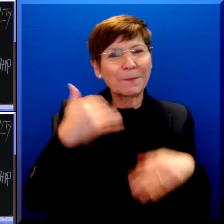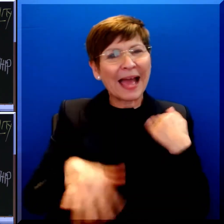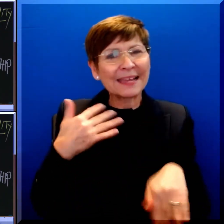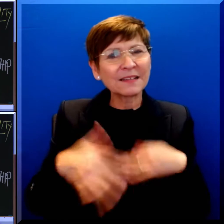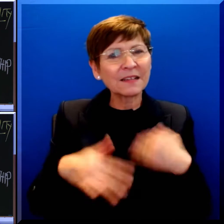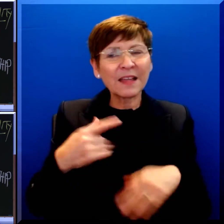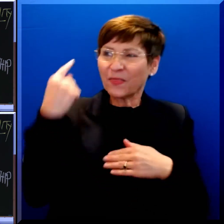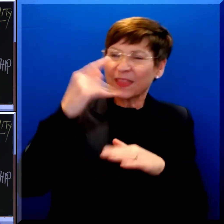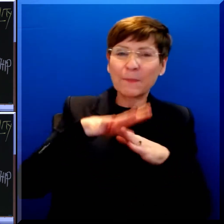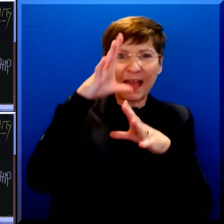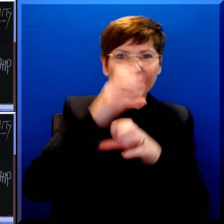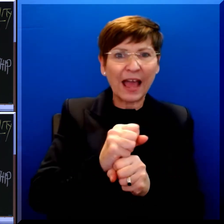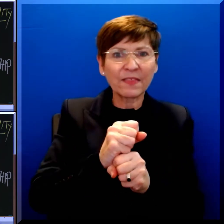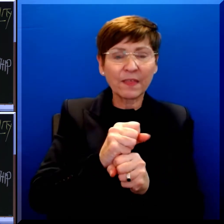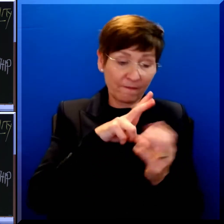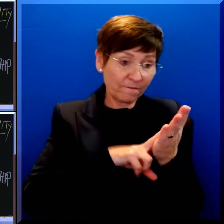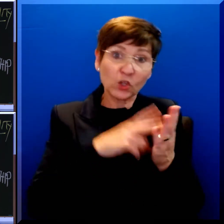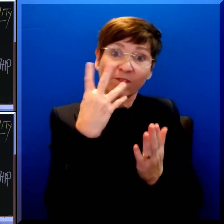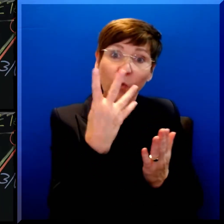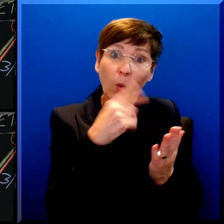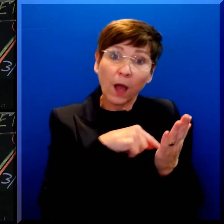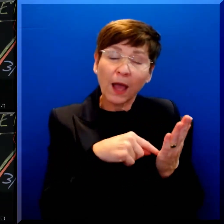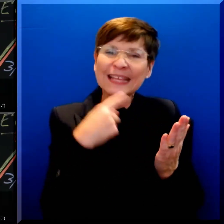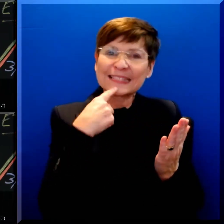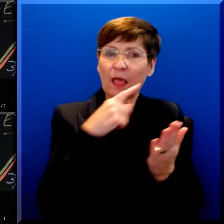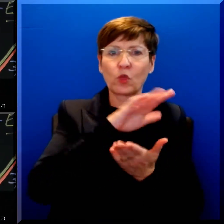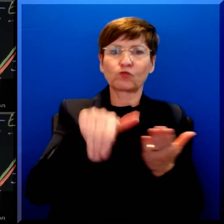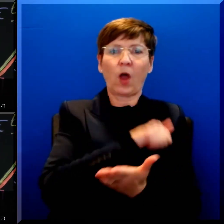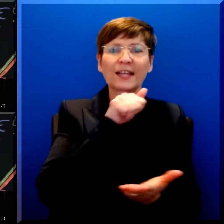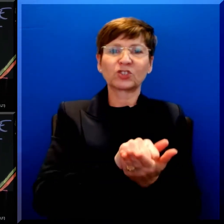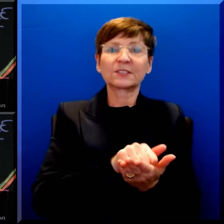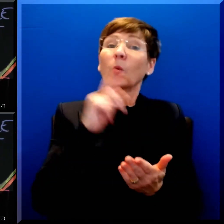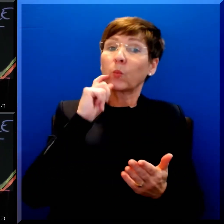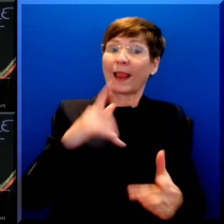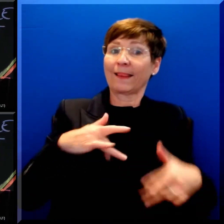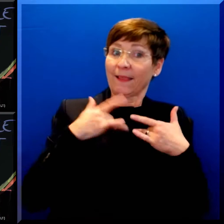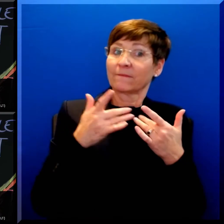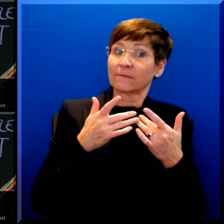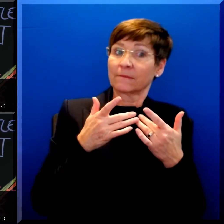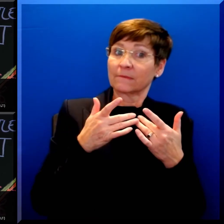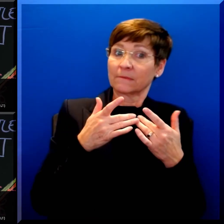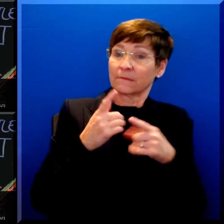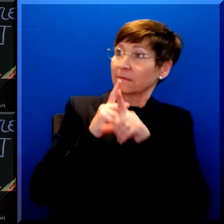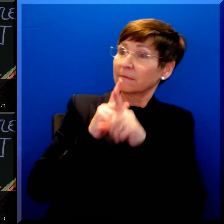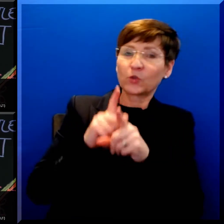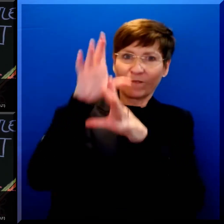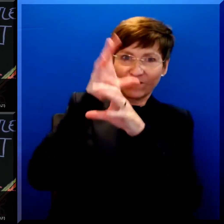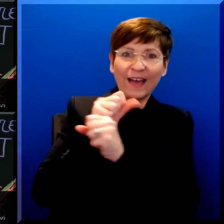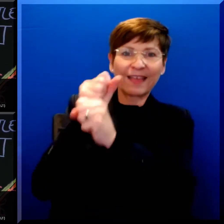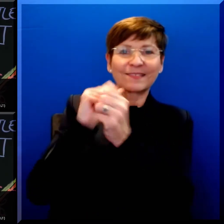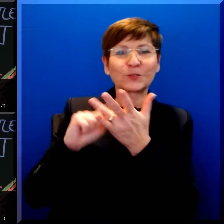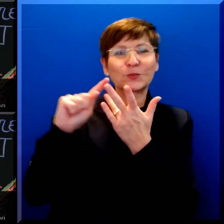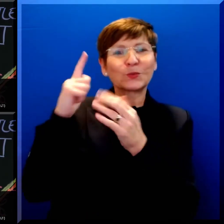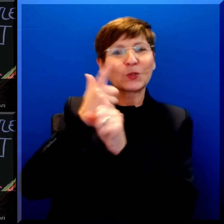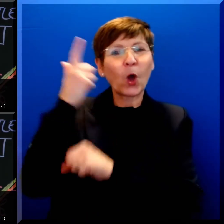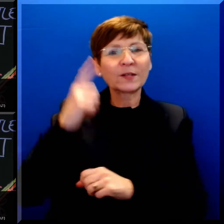by faith. Look at verse 4. Habakkuk says this, but the righteous will live by their faith, or their faithfulness